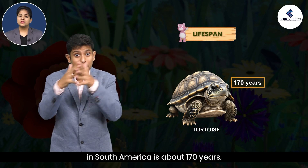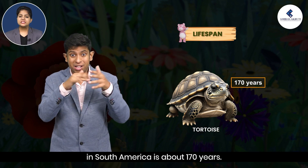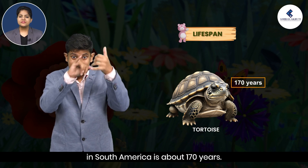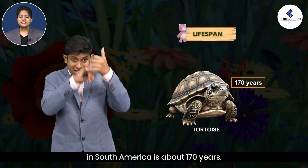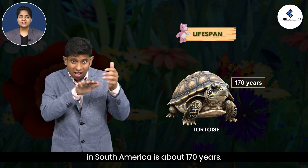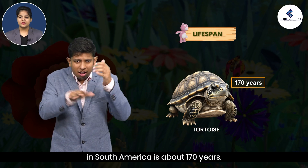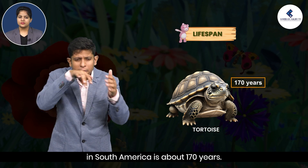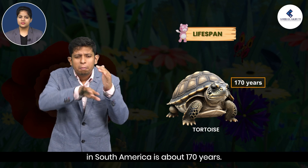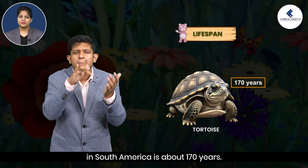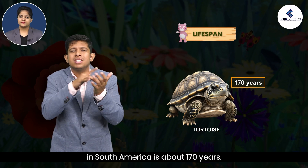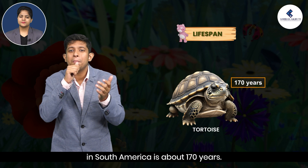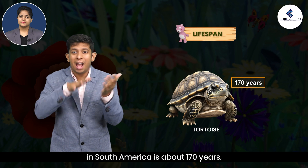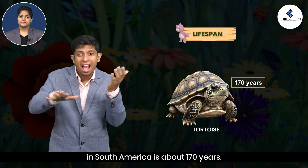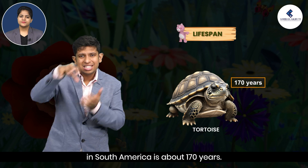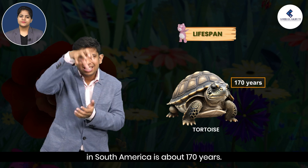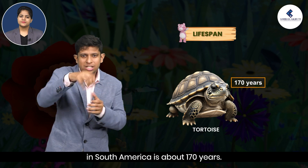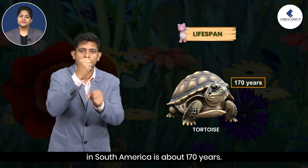about 170 years.